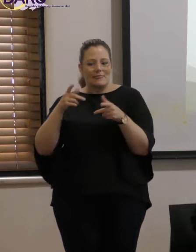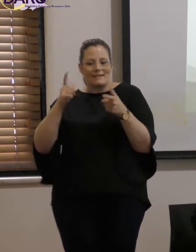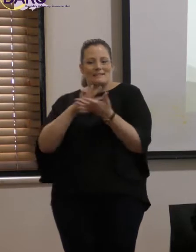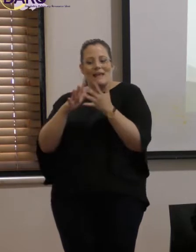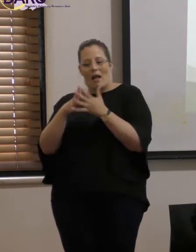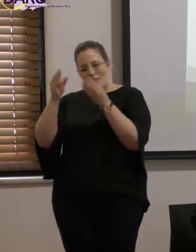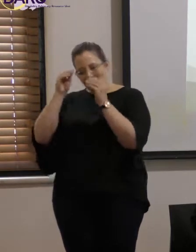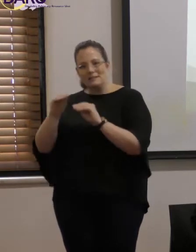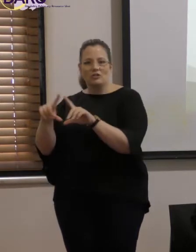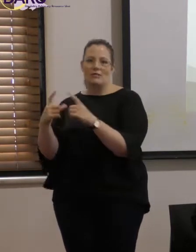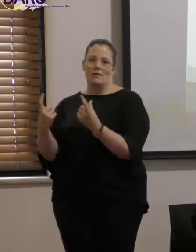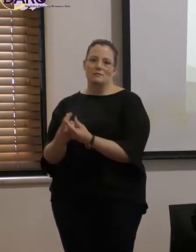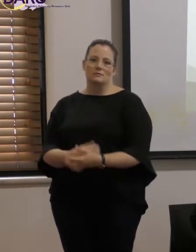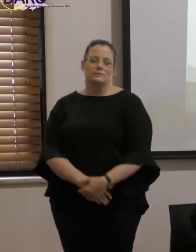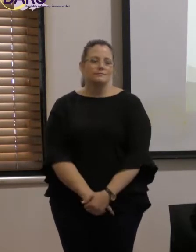well.